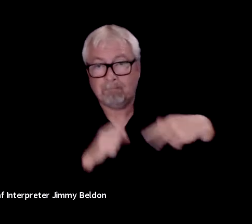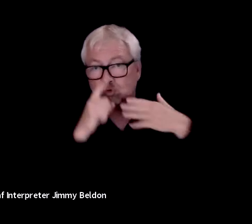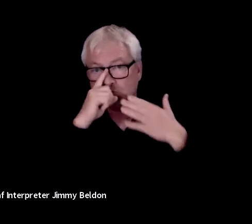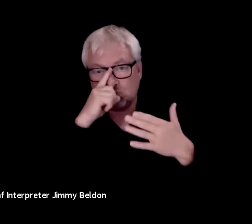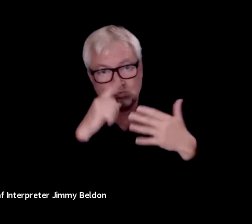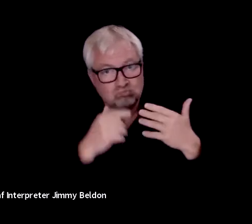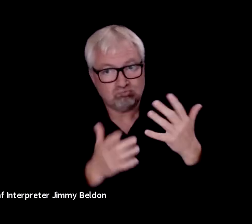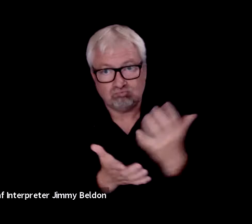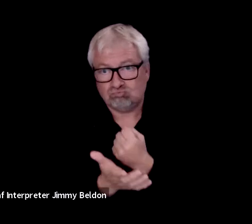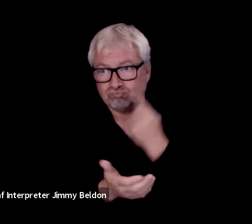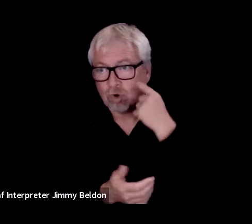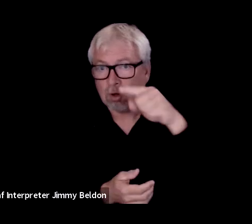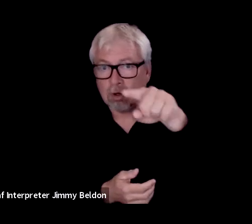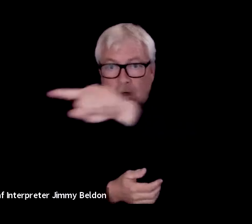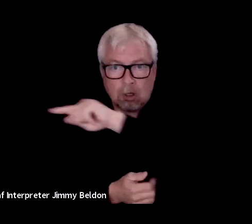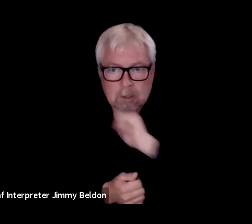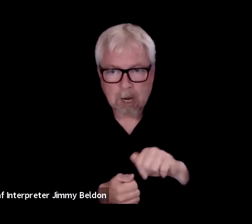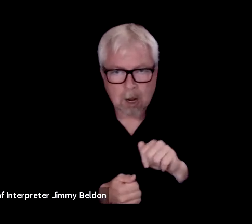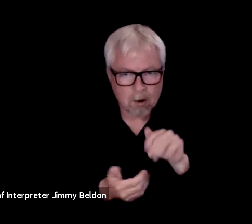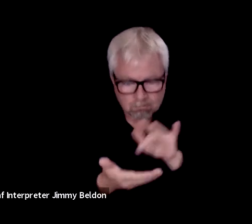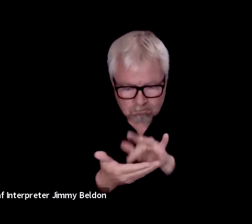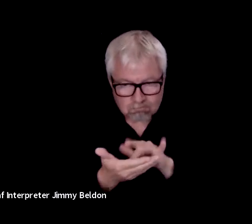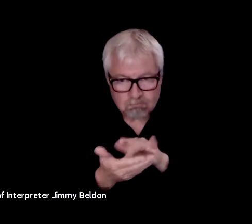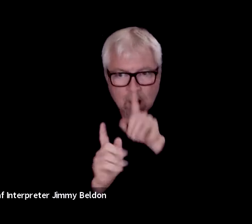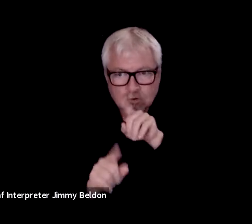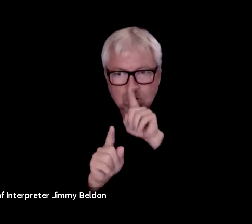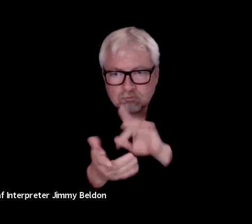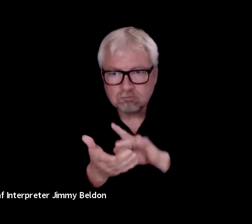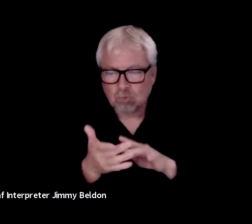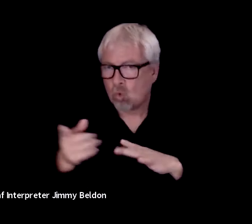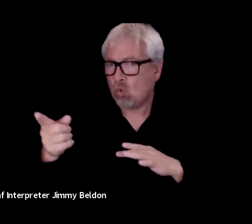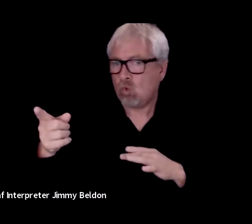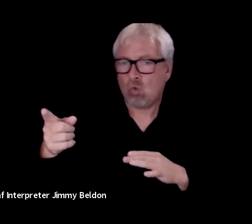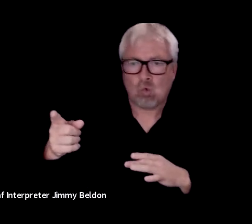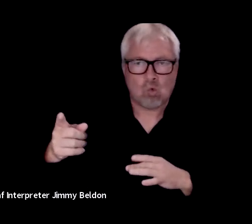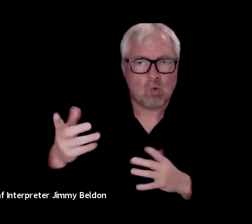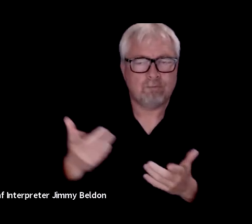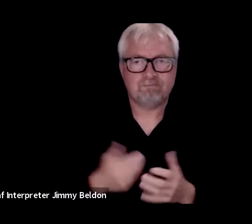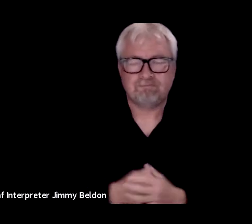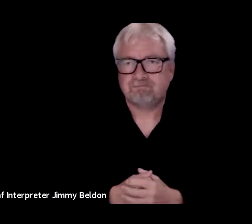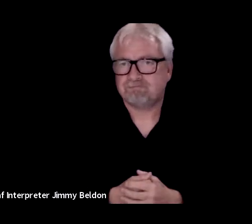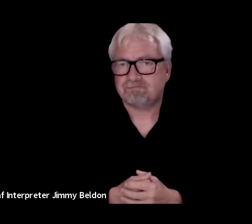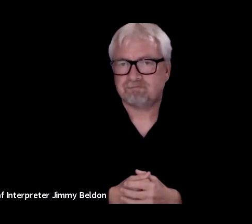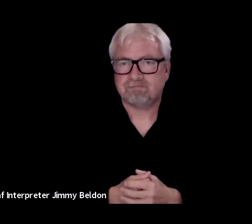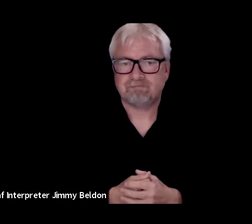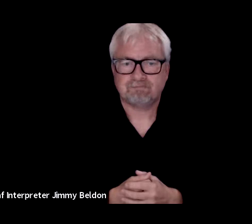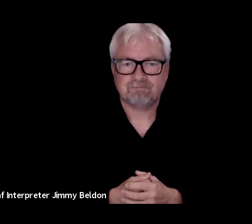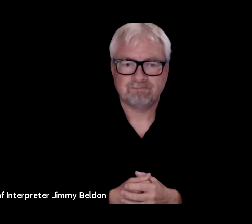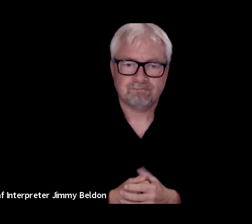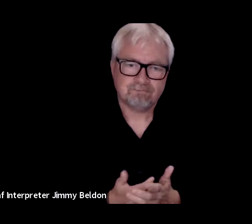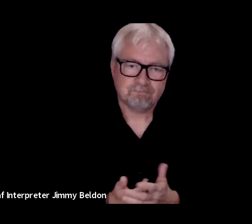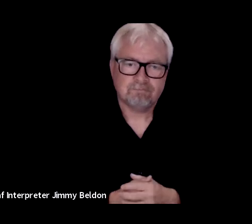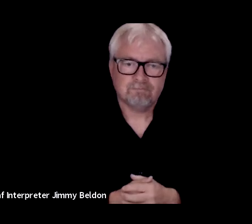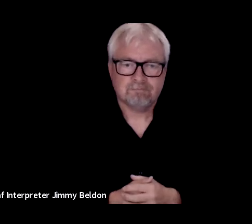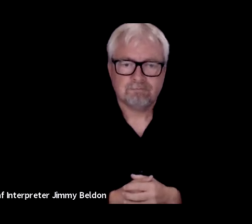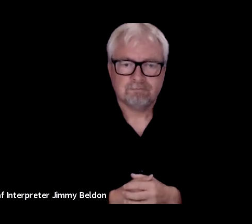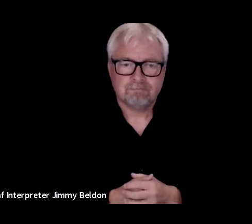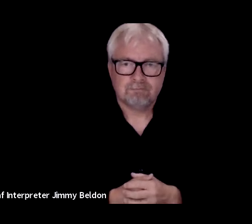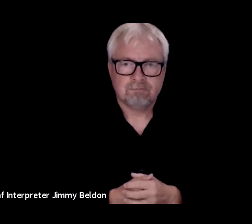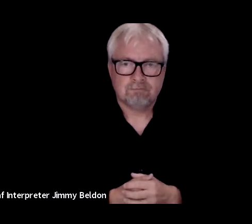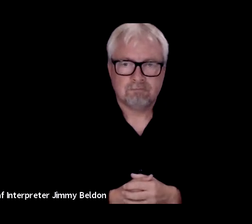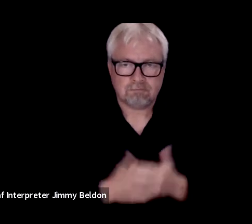to primary cases for their use as well. So I think it's a really interesting question.